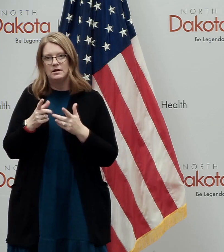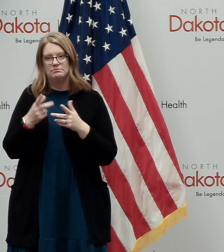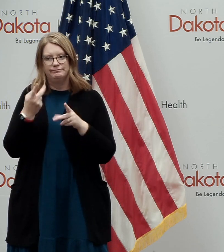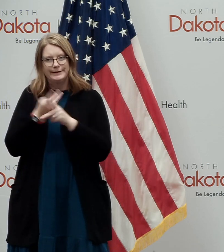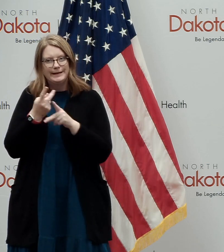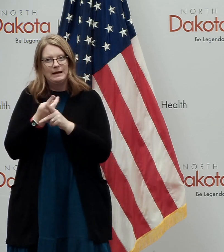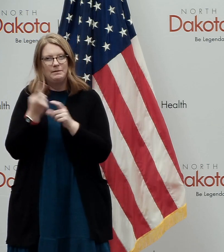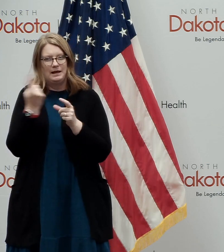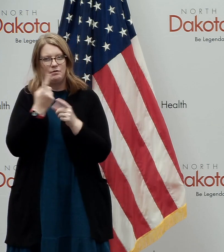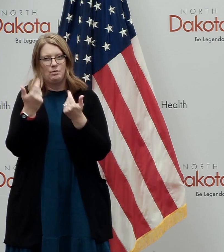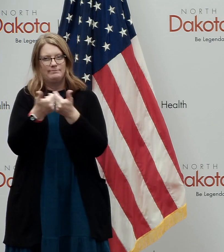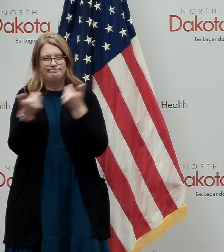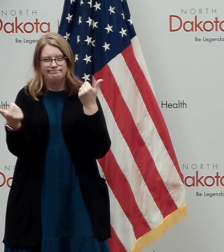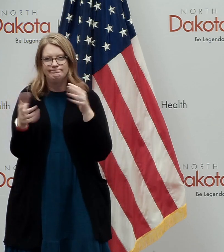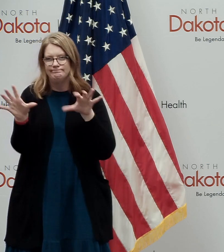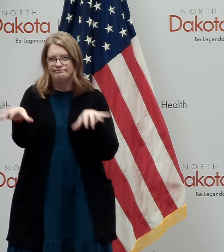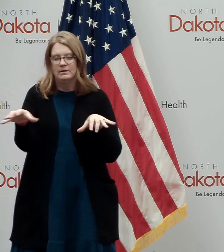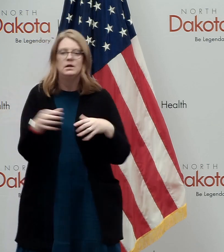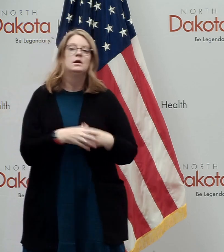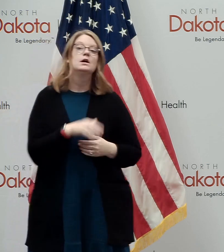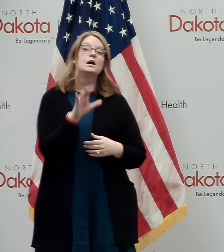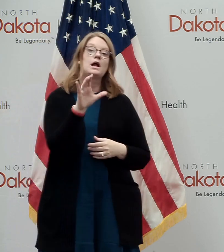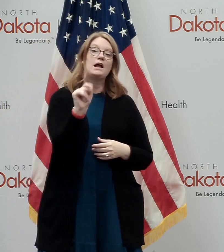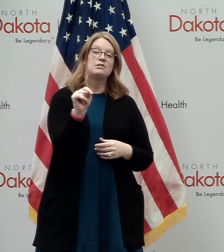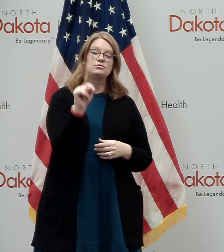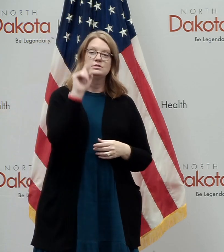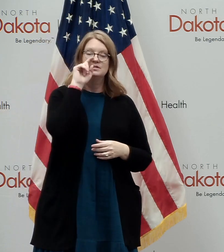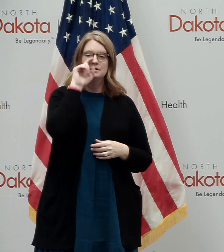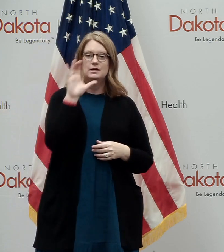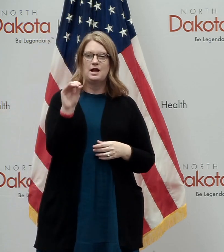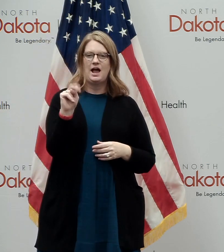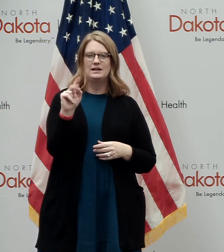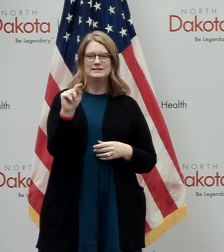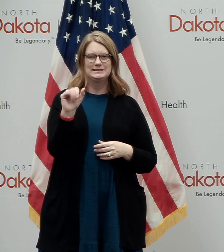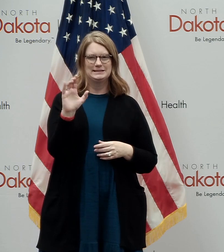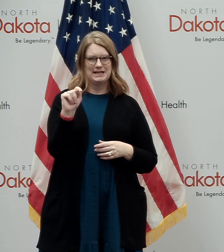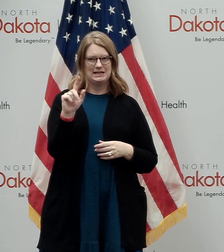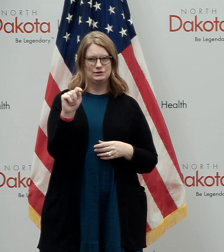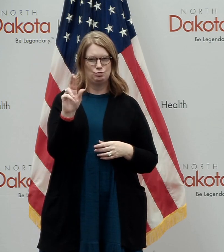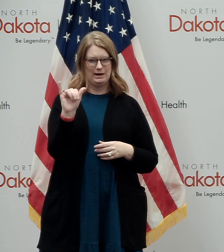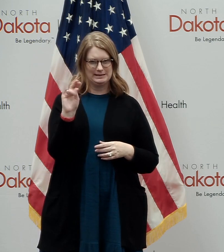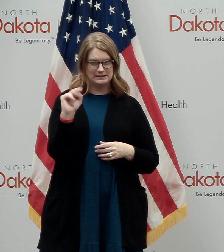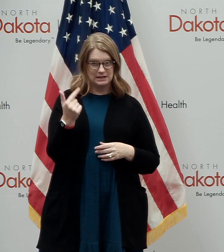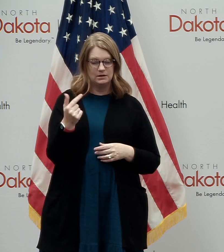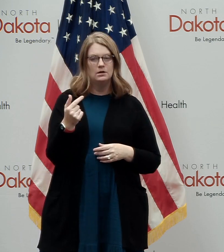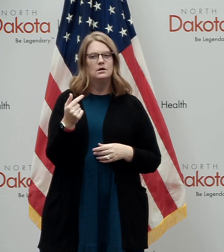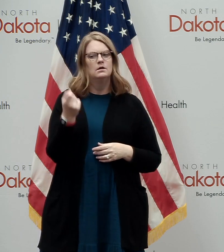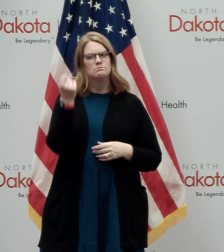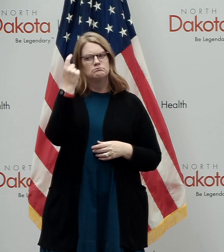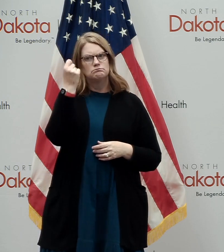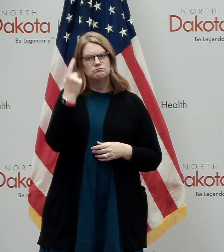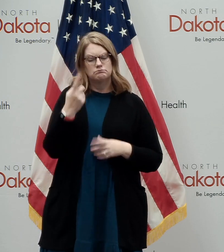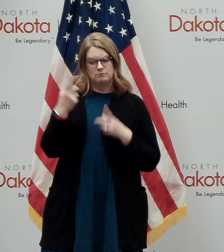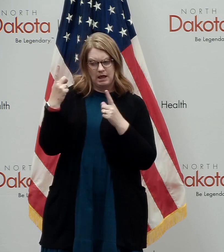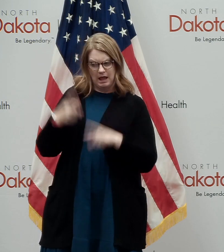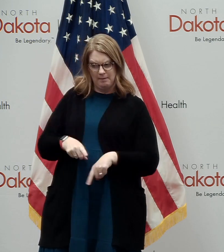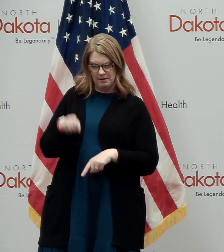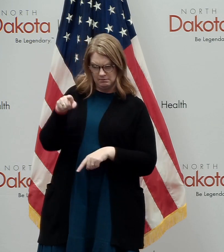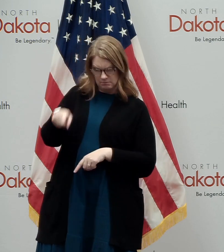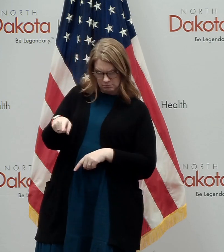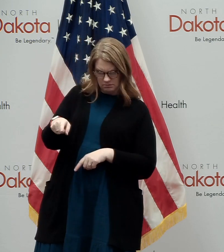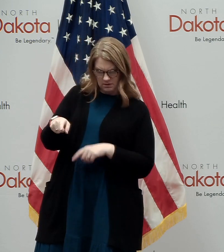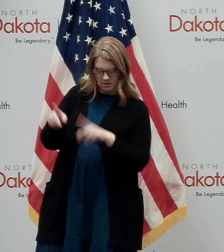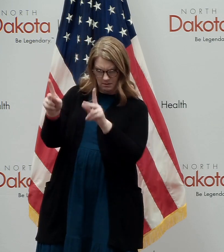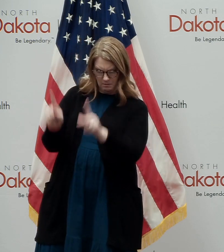residents. Contact tracing, because again, we know that when we have a positive long-term care resident, they may have